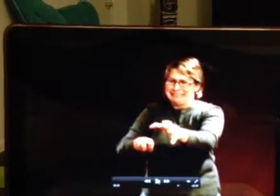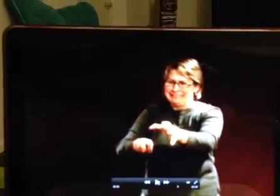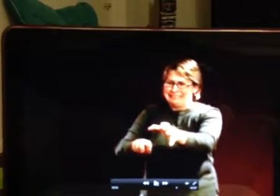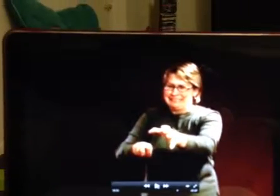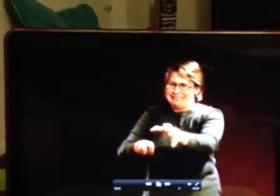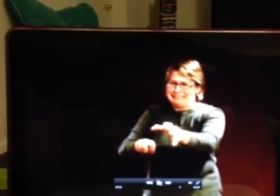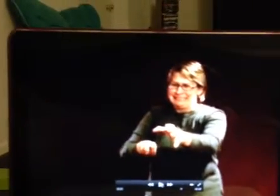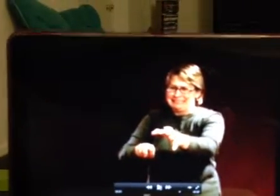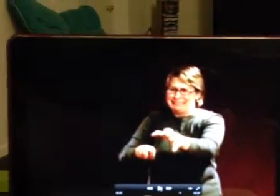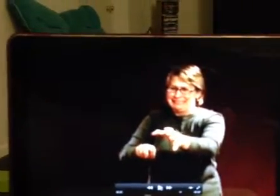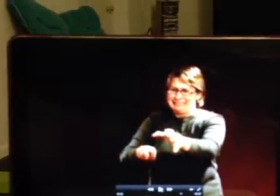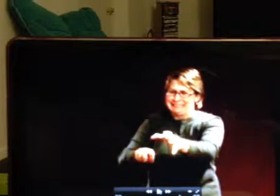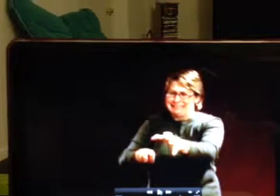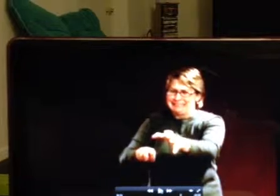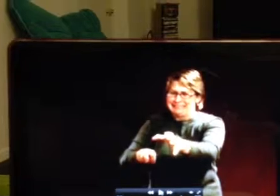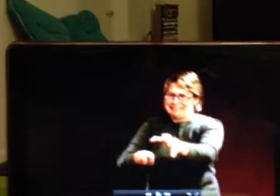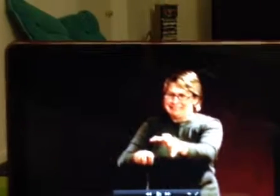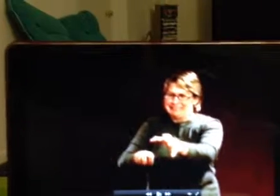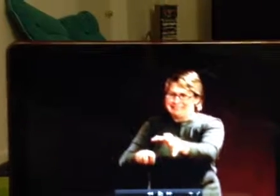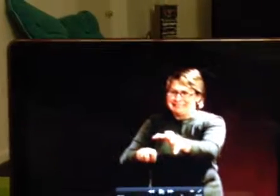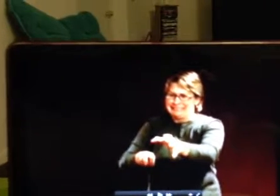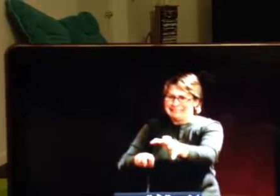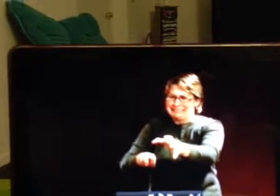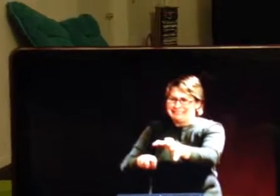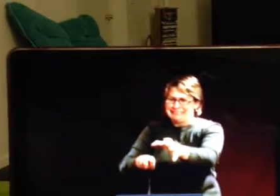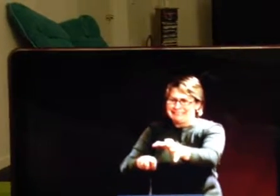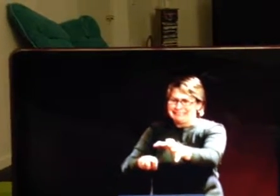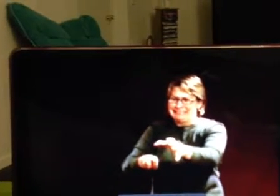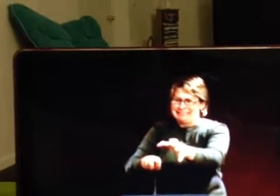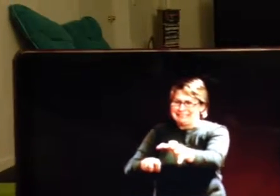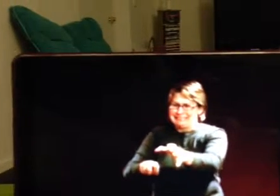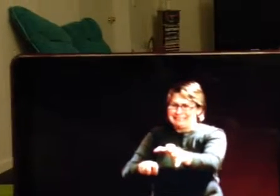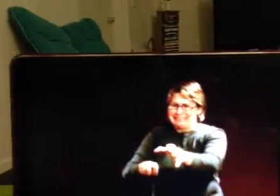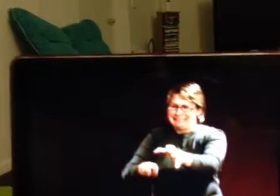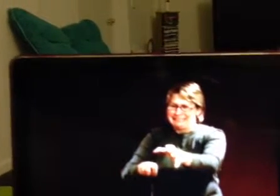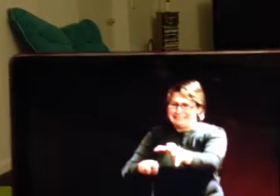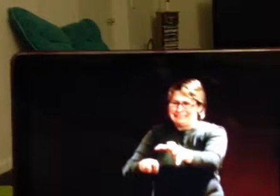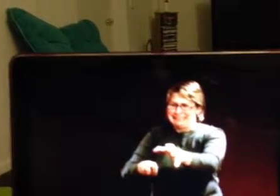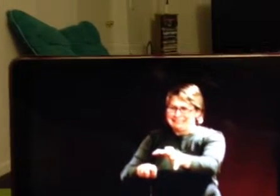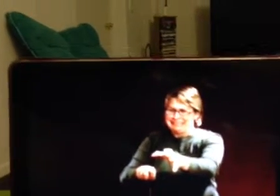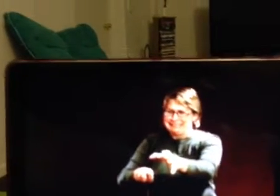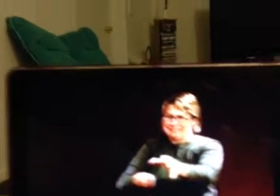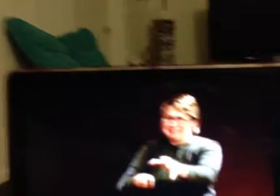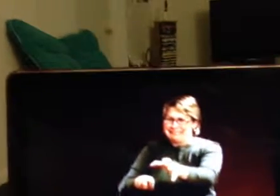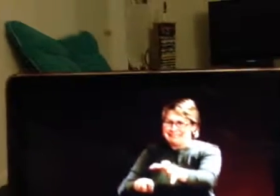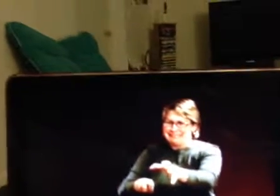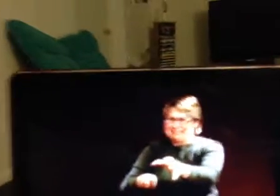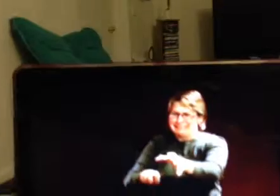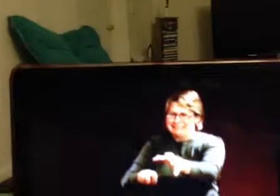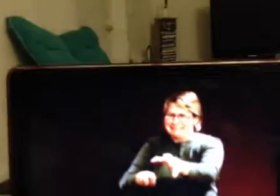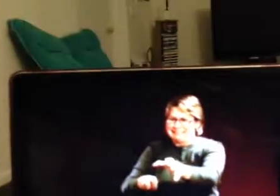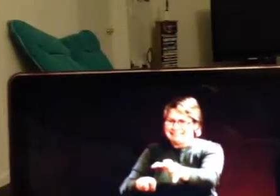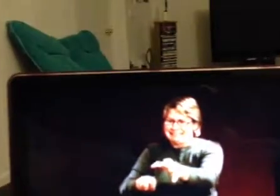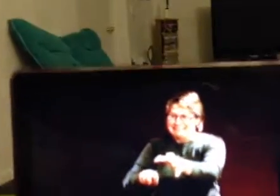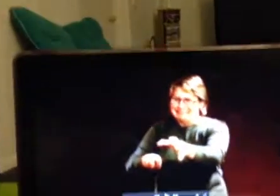said, you're lazy, you need to start paddling, you need to start doing work, you're not doing any work, you need to help us, you're so lazy, you